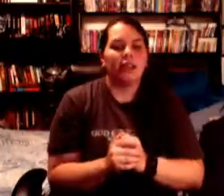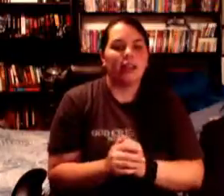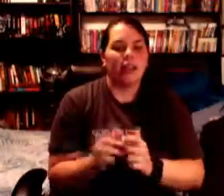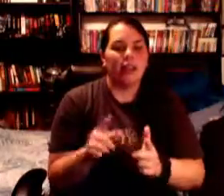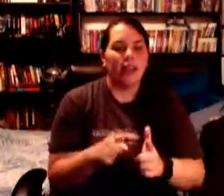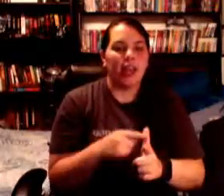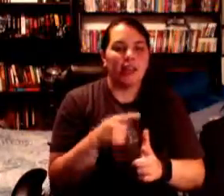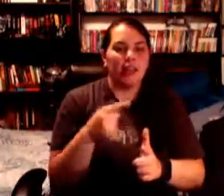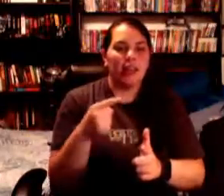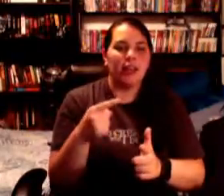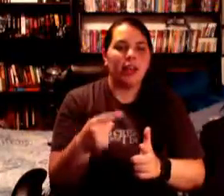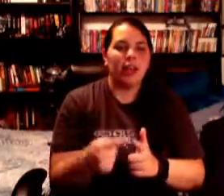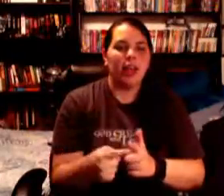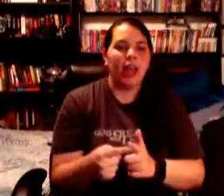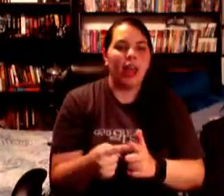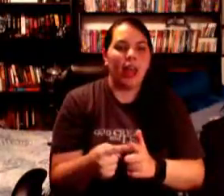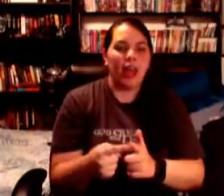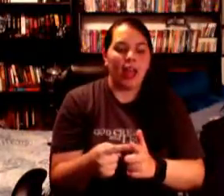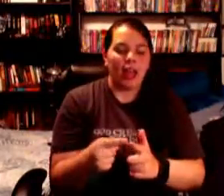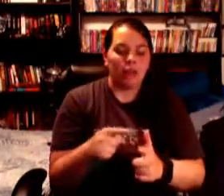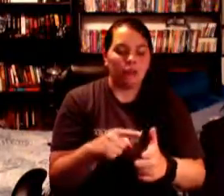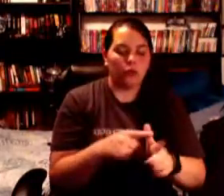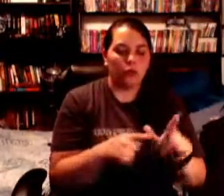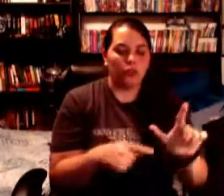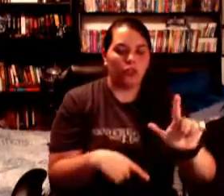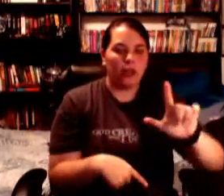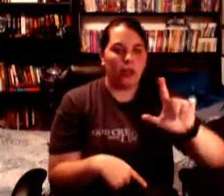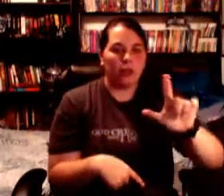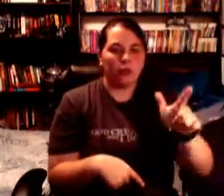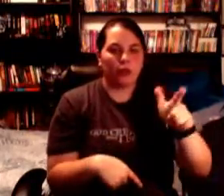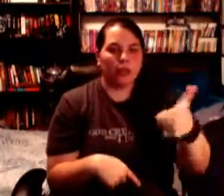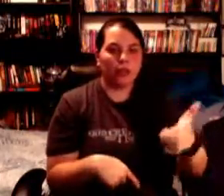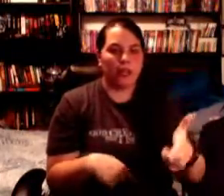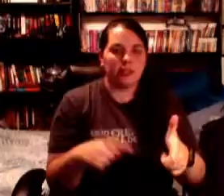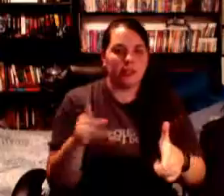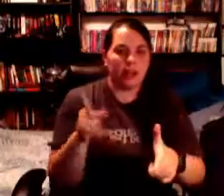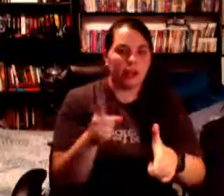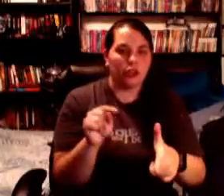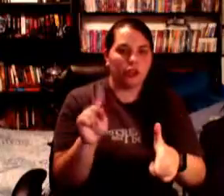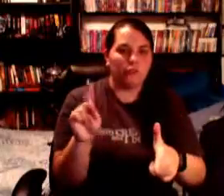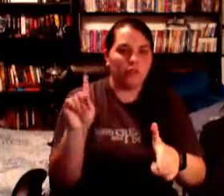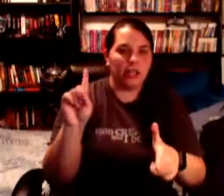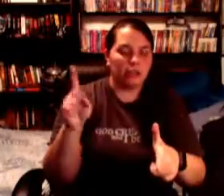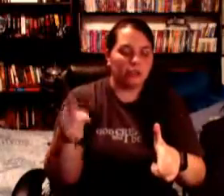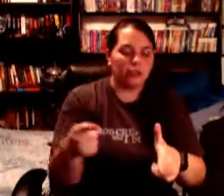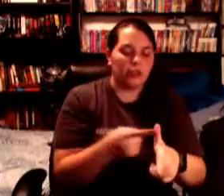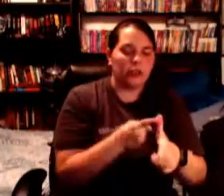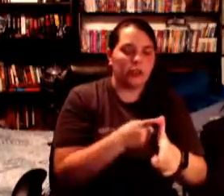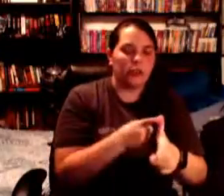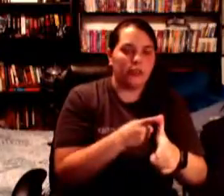is then. So you're going to do an L with your left hand, and you're going to index finger touch the